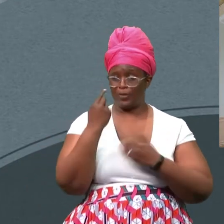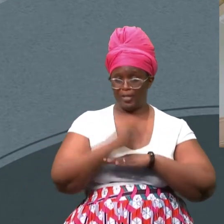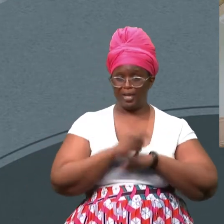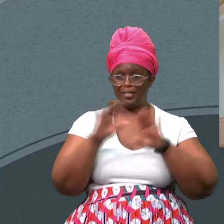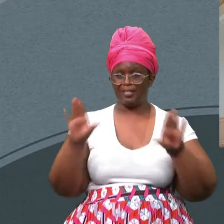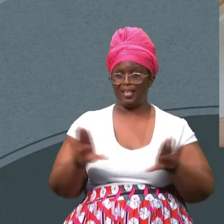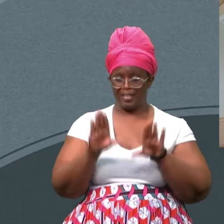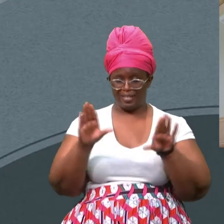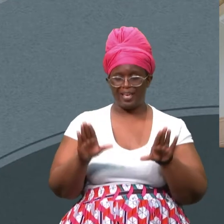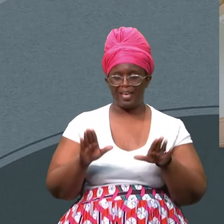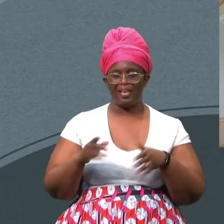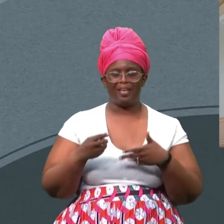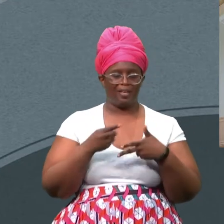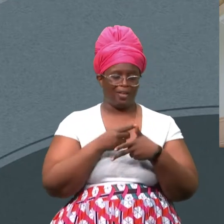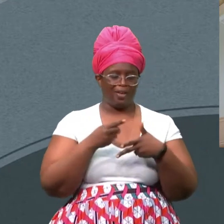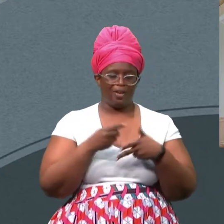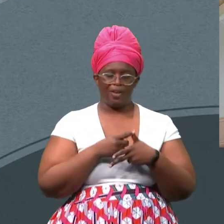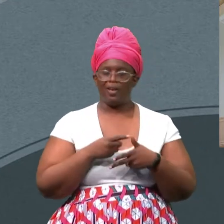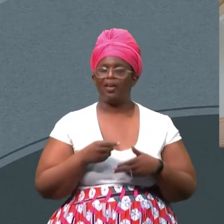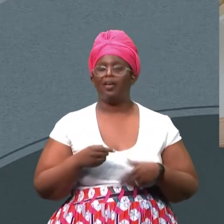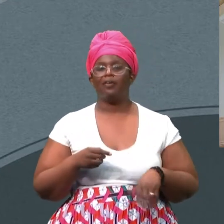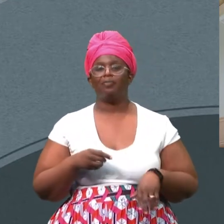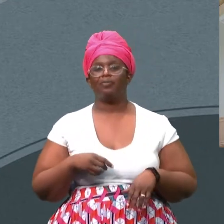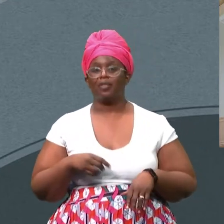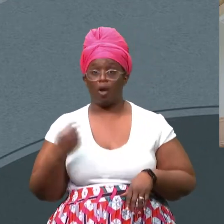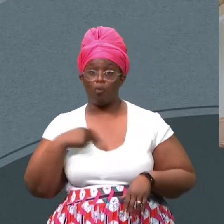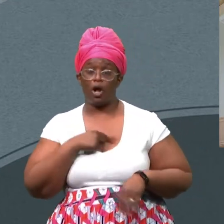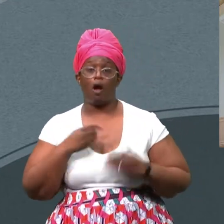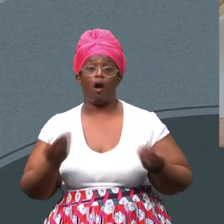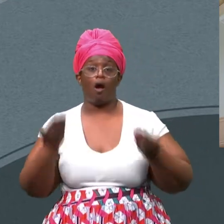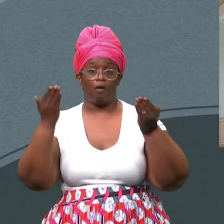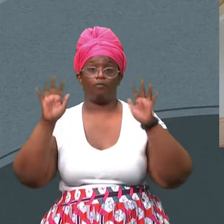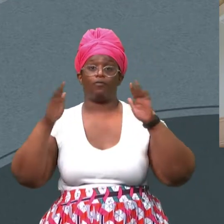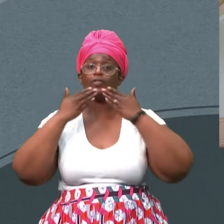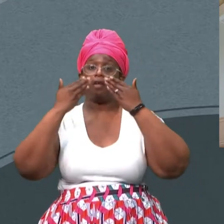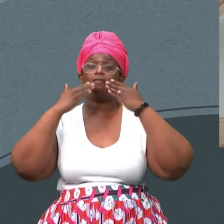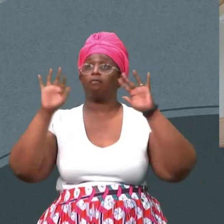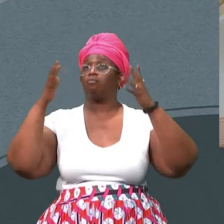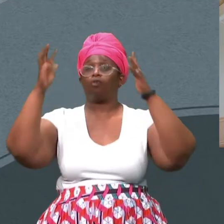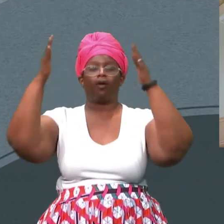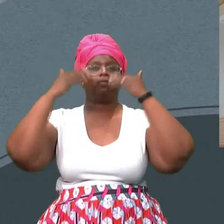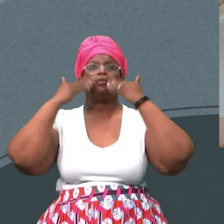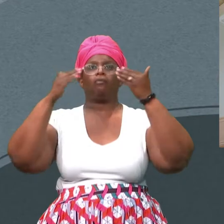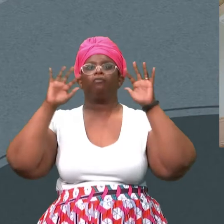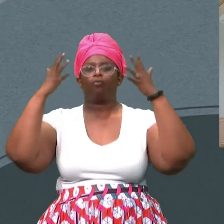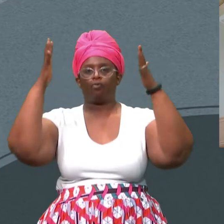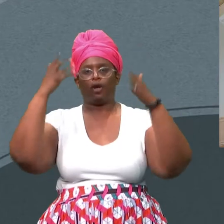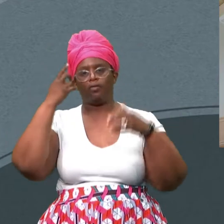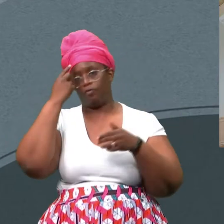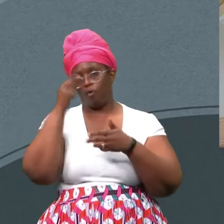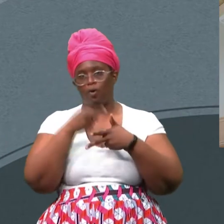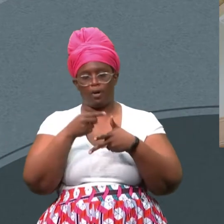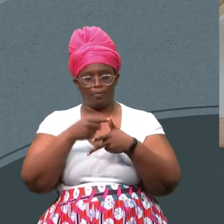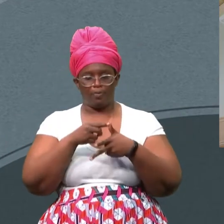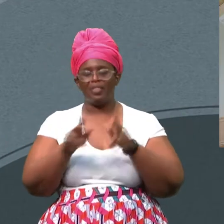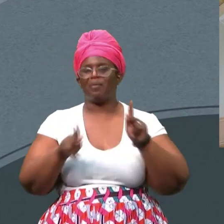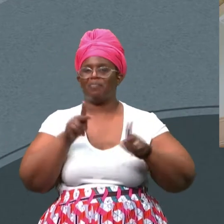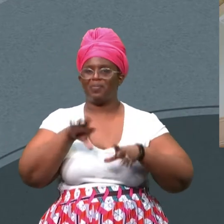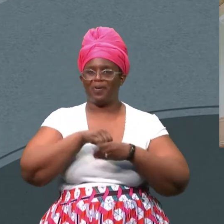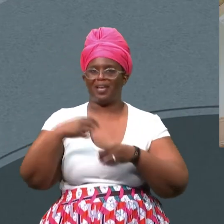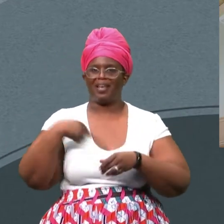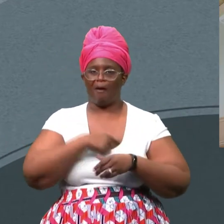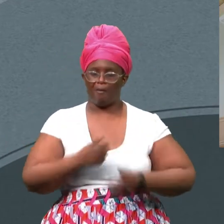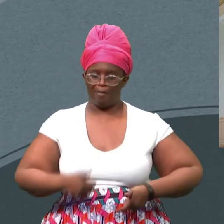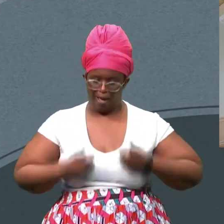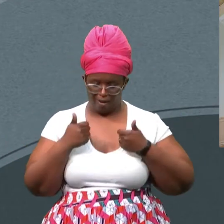Sunday where we're offering grateful praise. Everybody say grateful praise. Grateful praise for our associations. But there's a